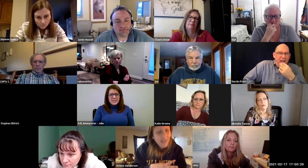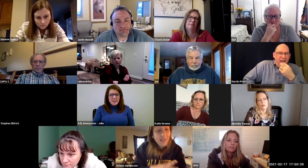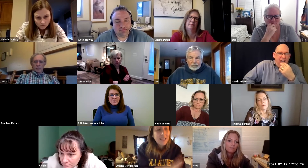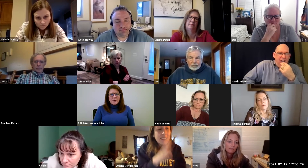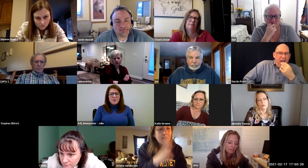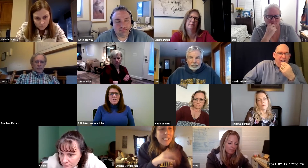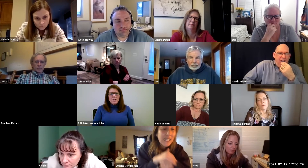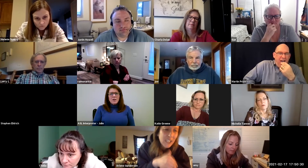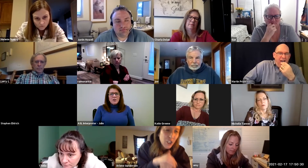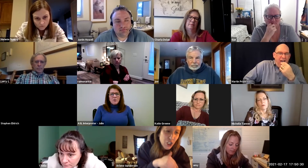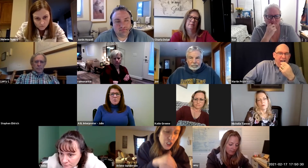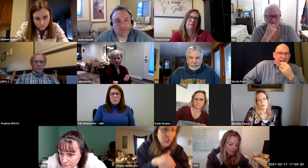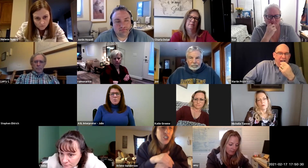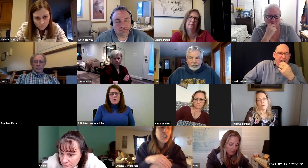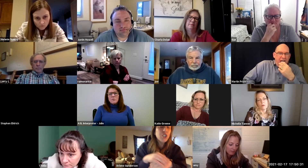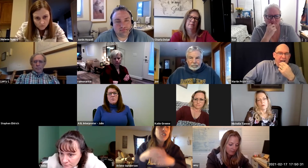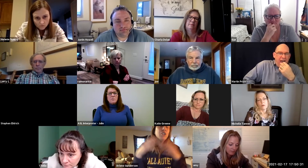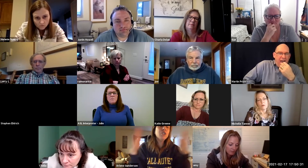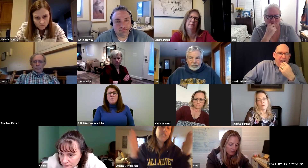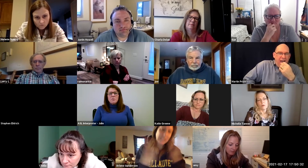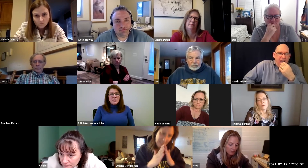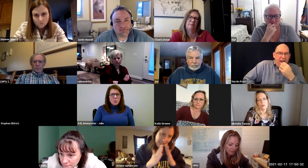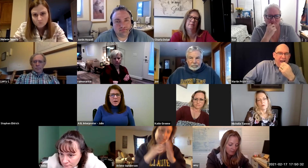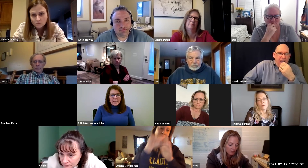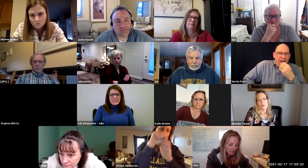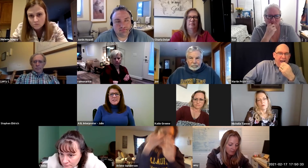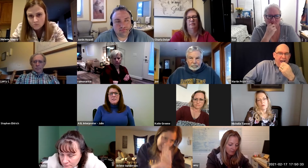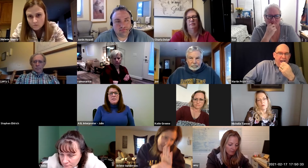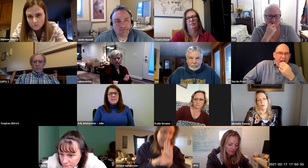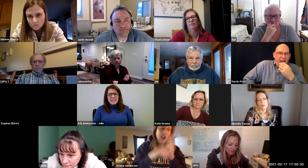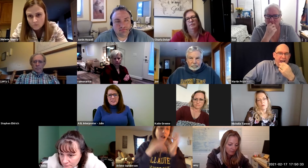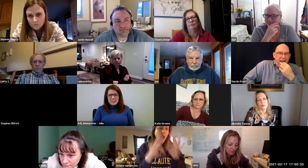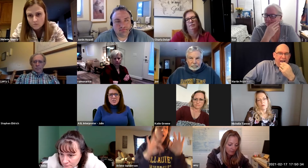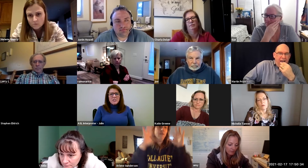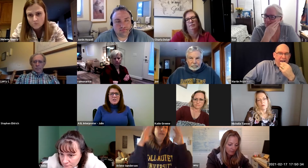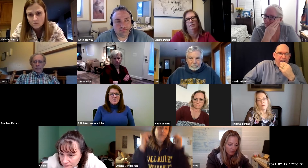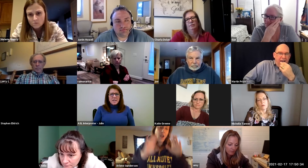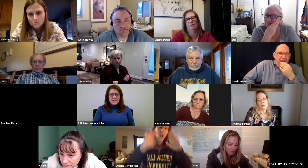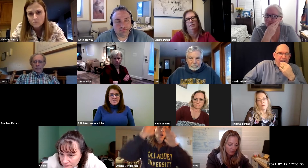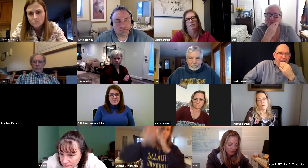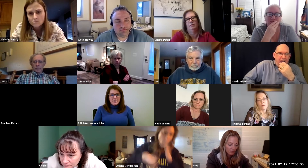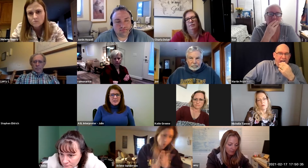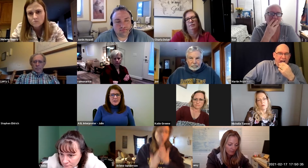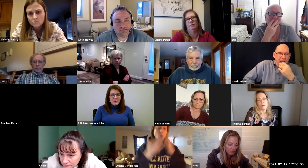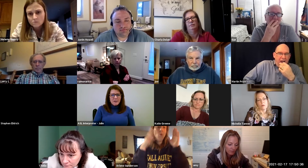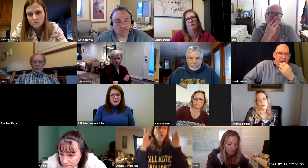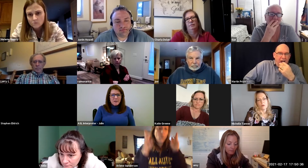we live together. We're mostly white, speaking English in our state.